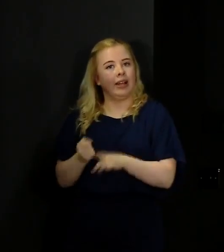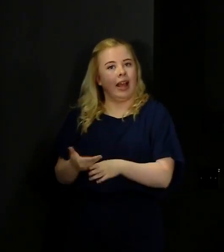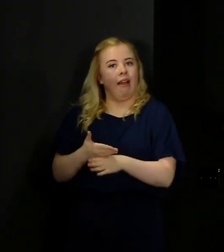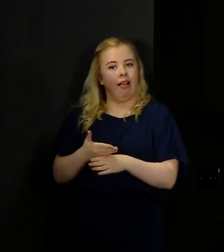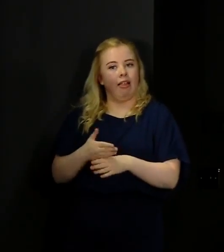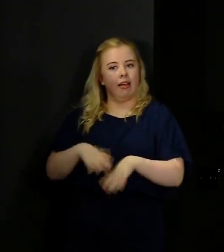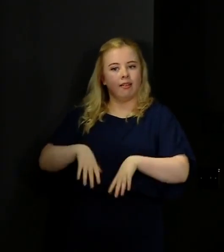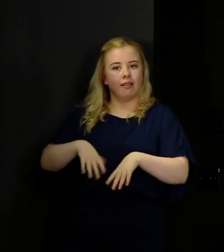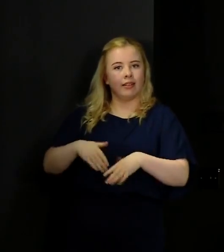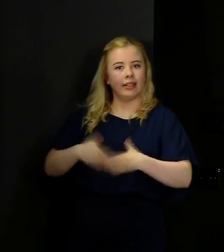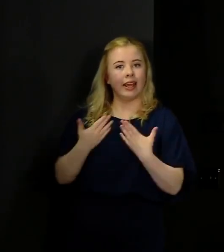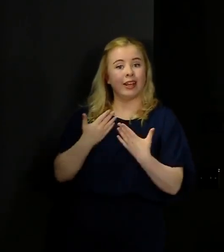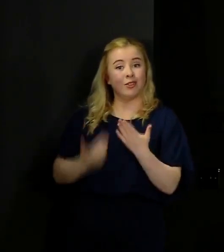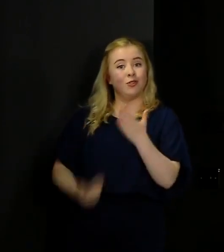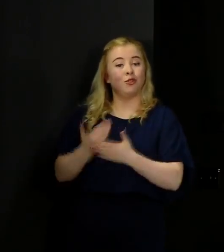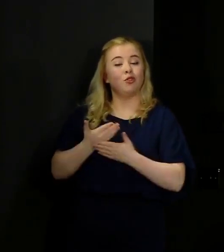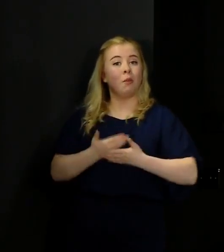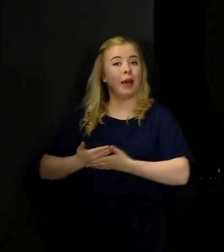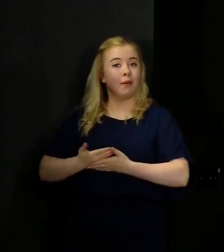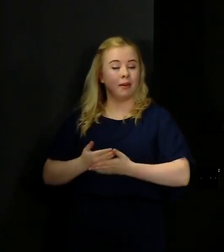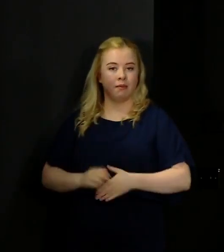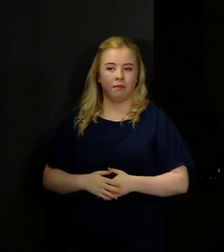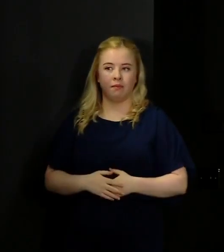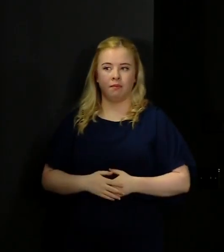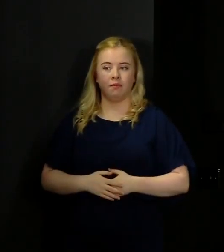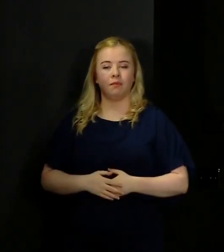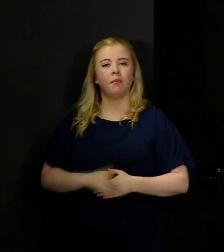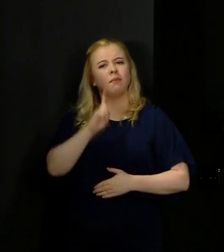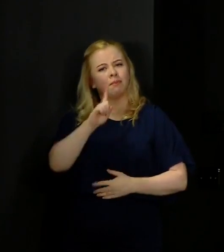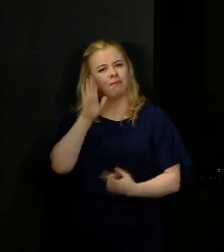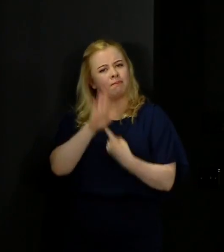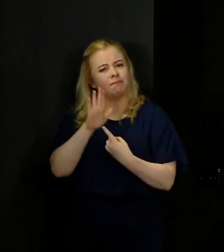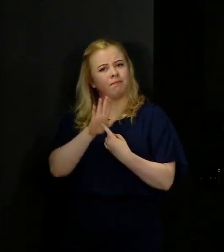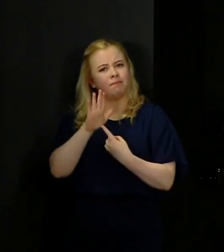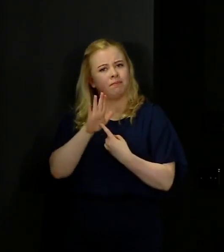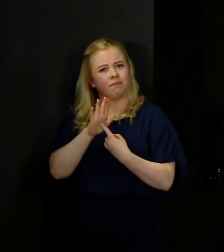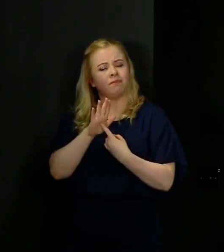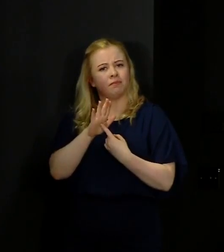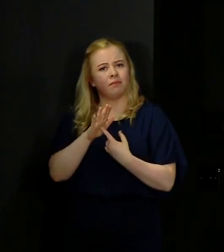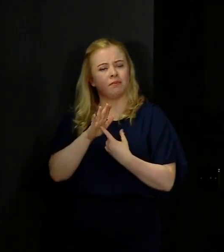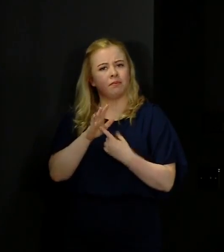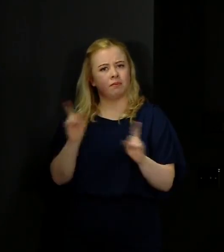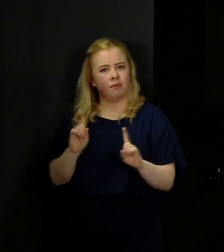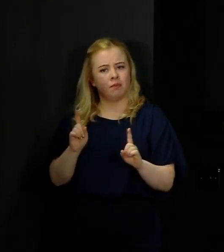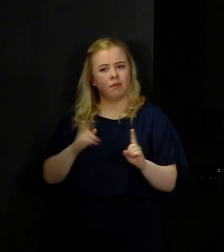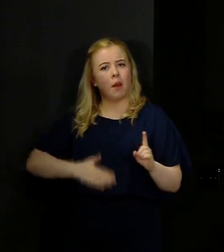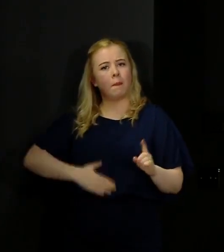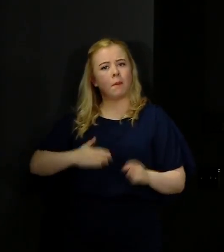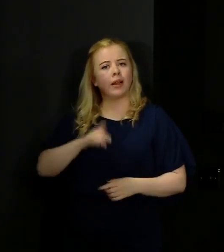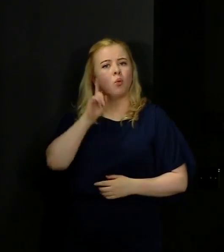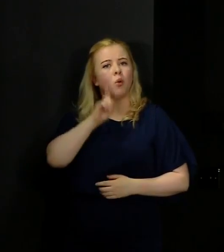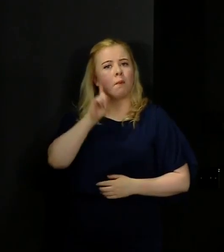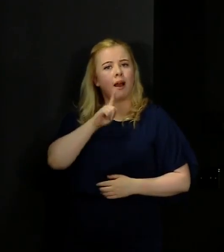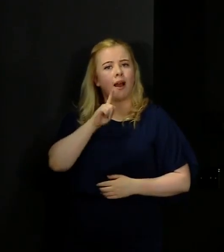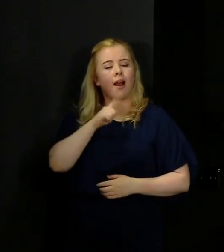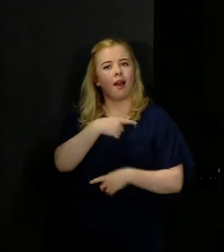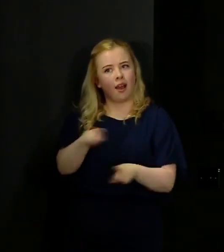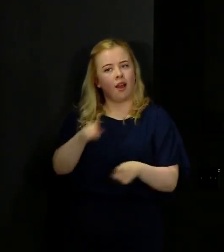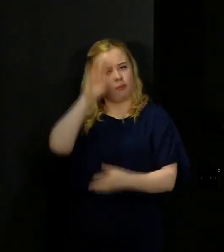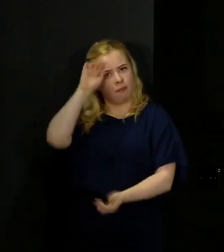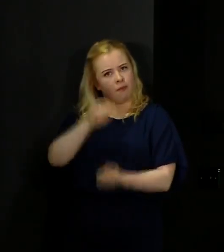days of the having a new baby. But it's important that pregnant women remember